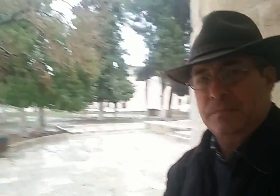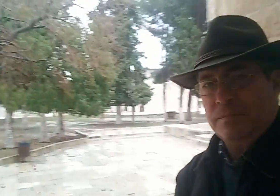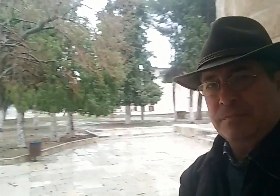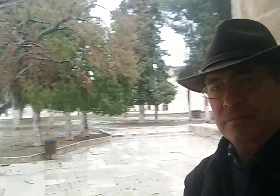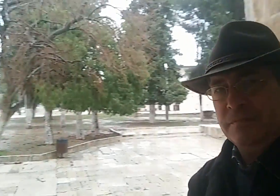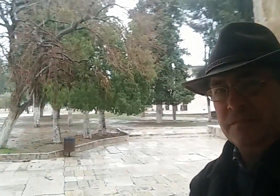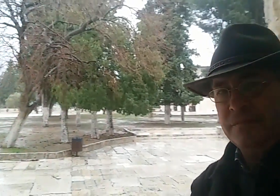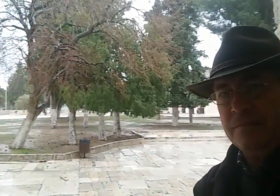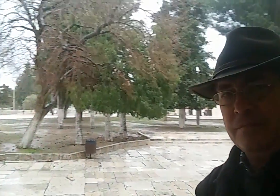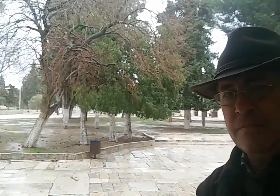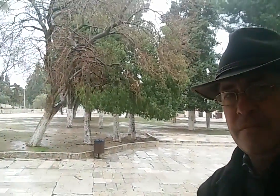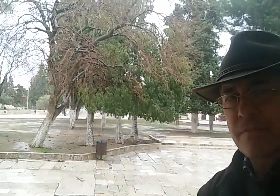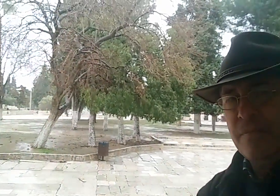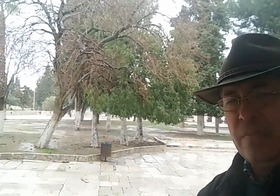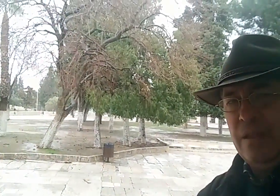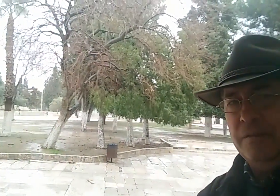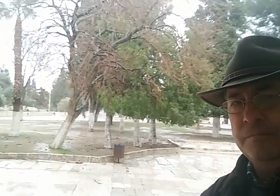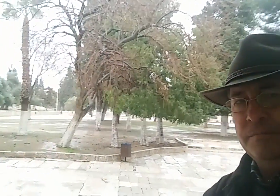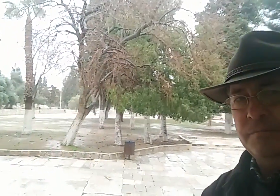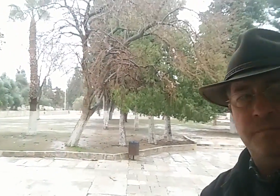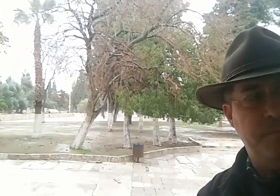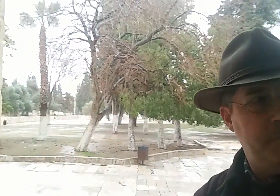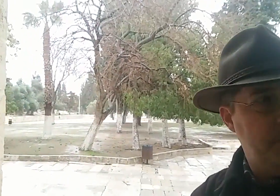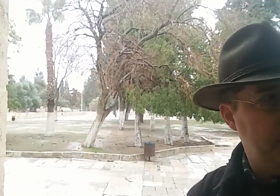out here and see the Temple Mount.